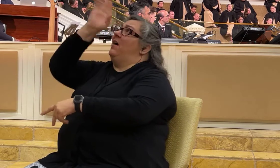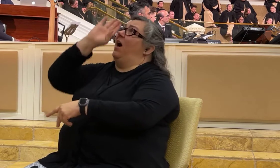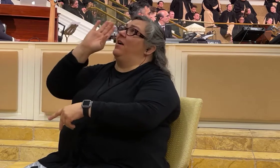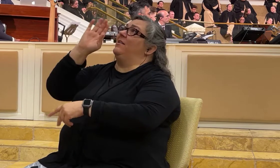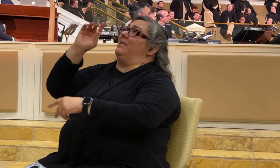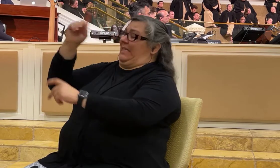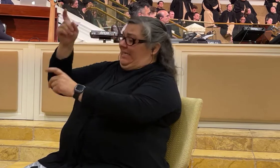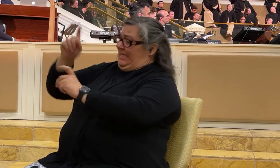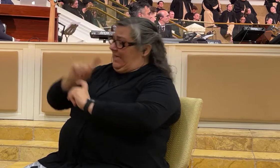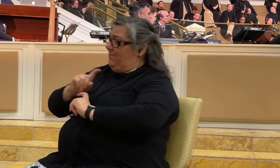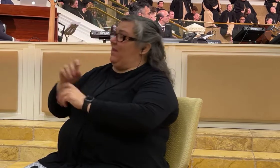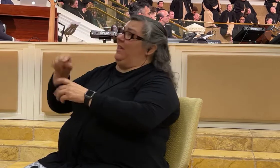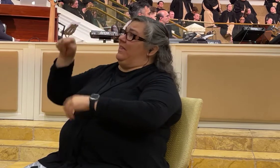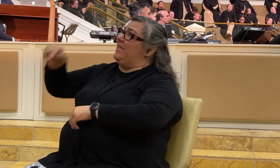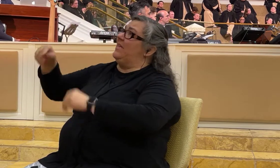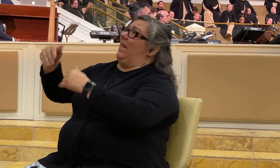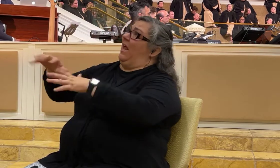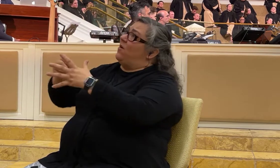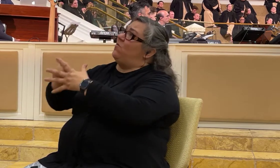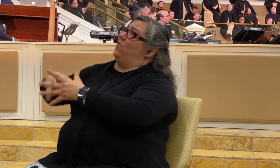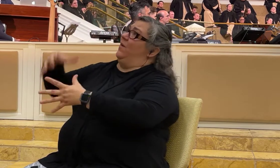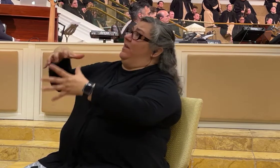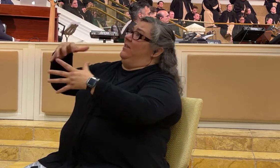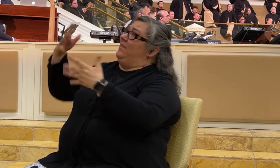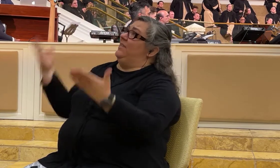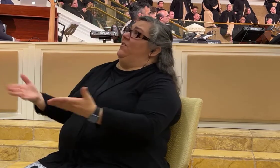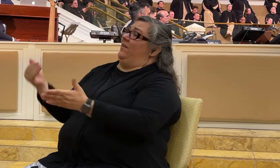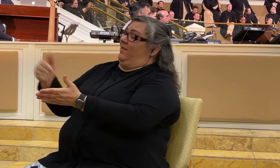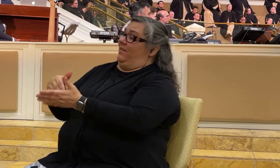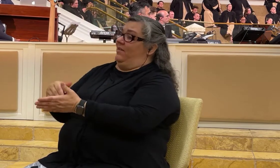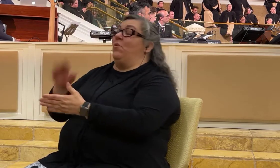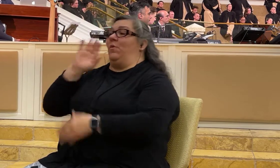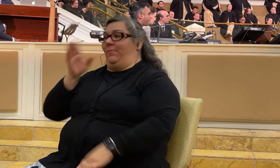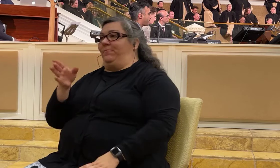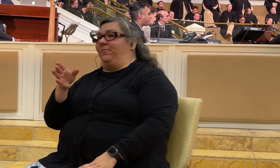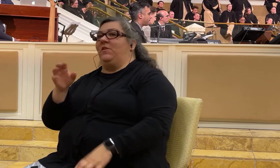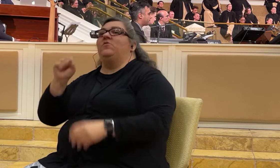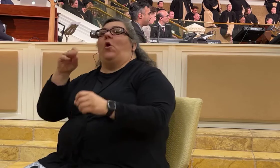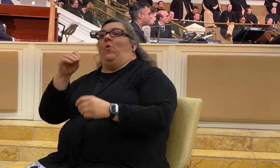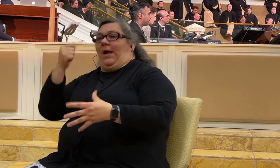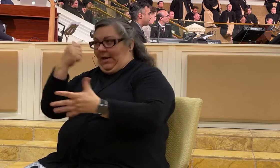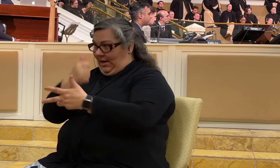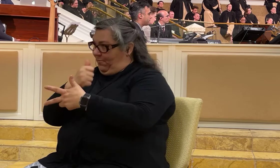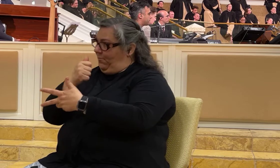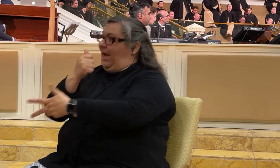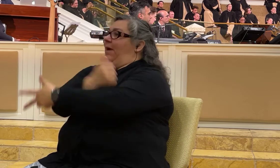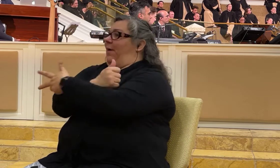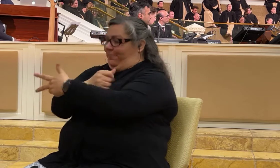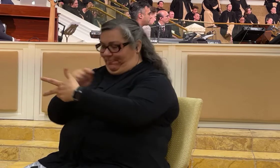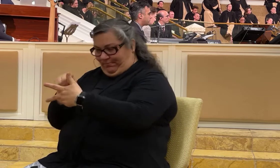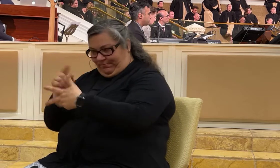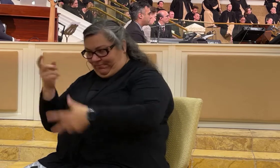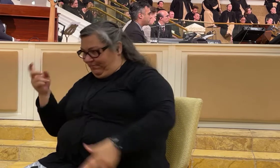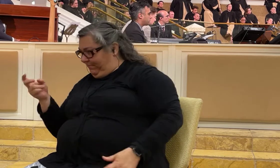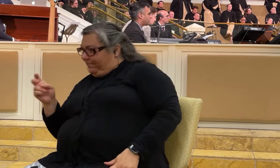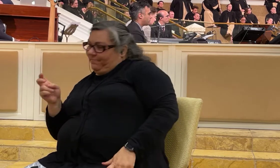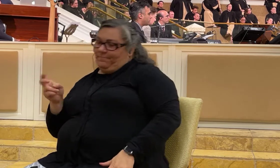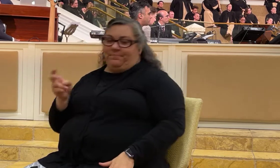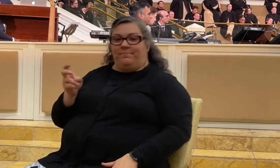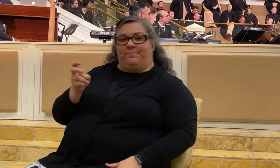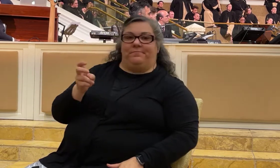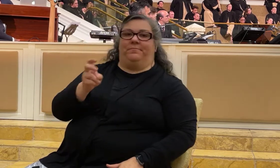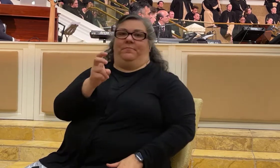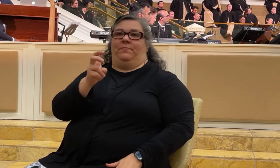this riches that is in this land. And so here it is. He goes. Canaan was the